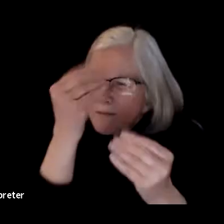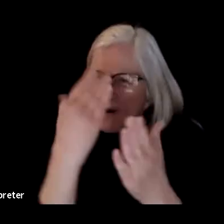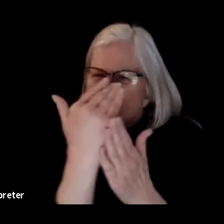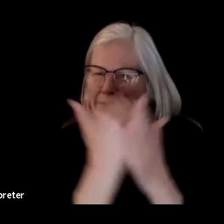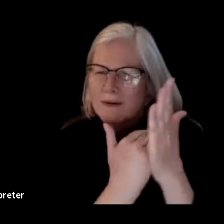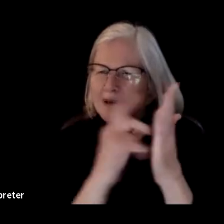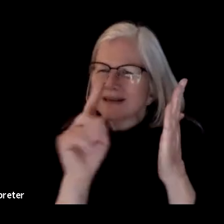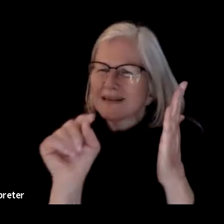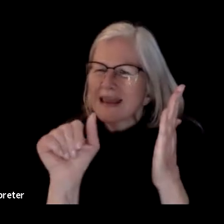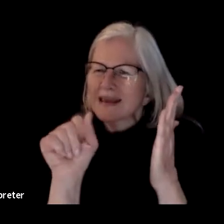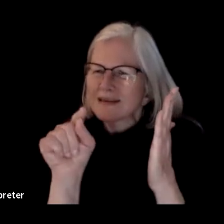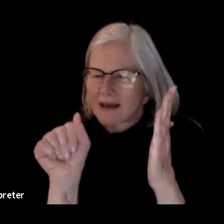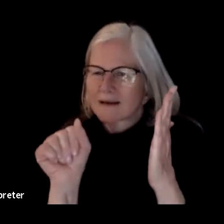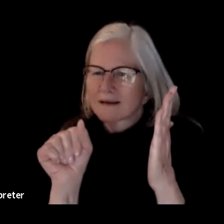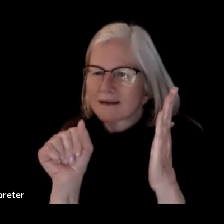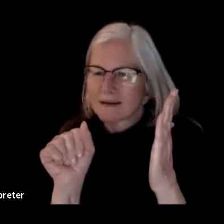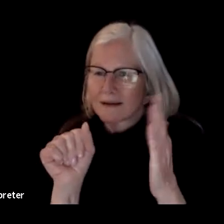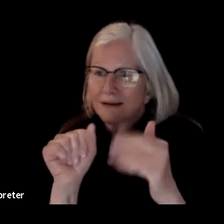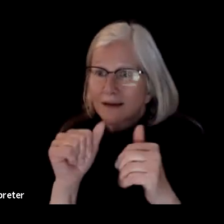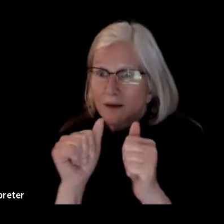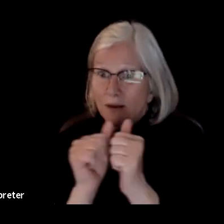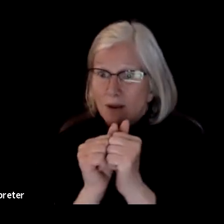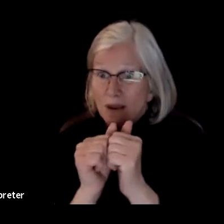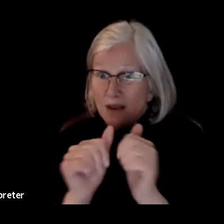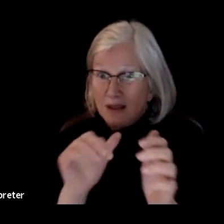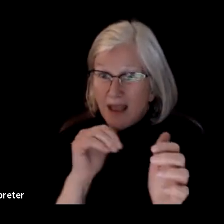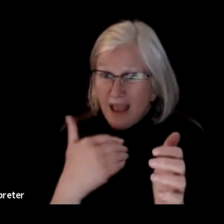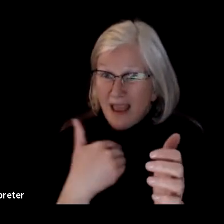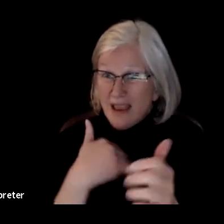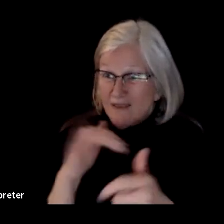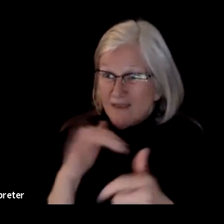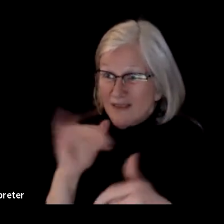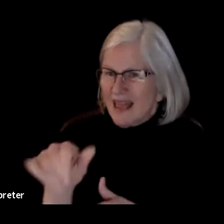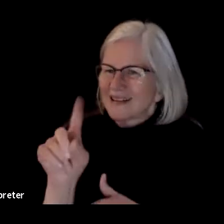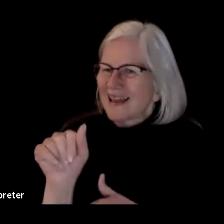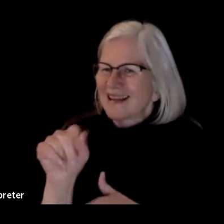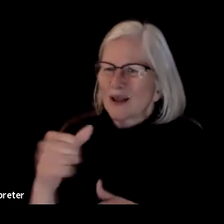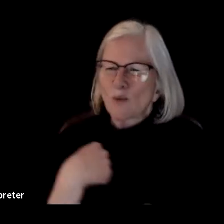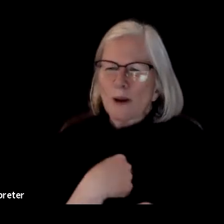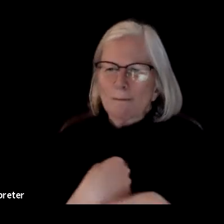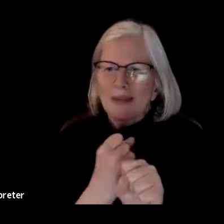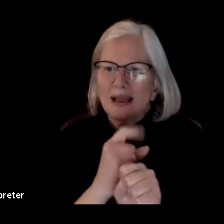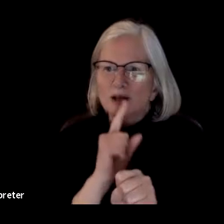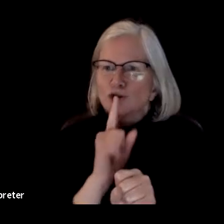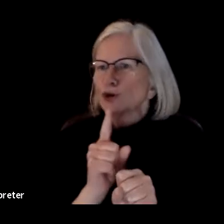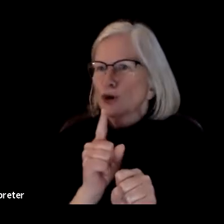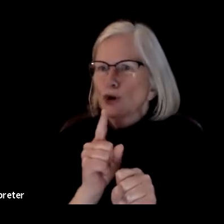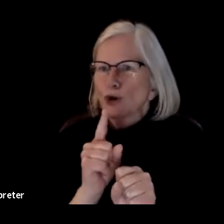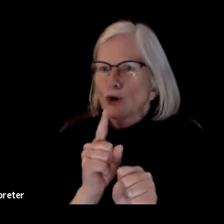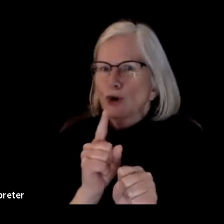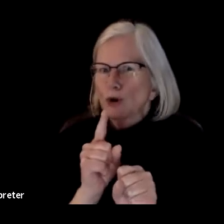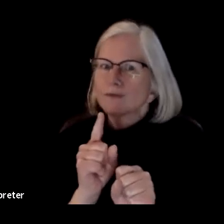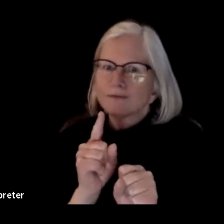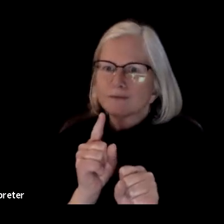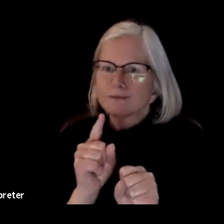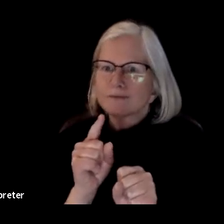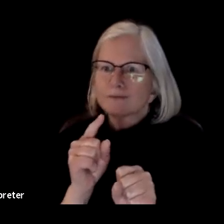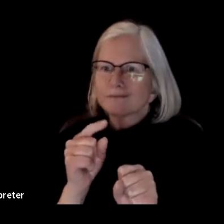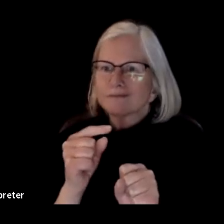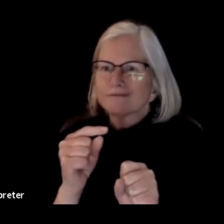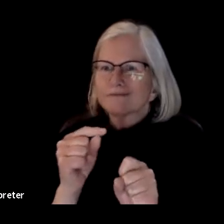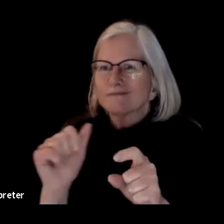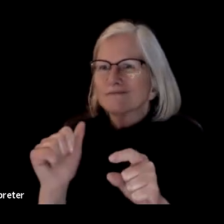the absence of that data, we want to make sure that we are picking up potential